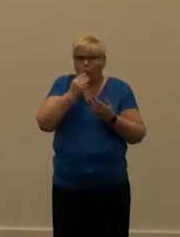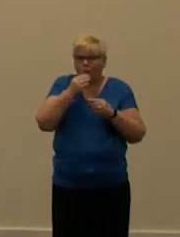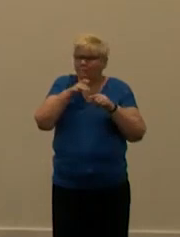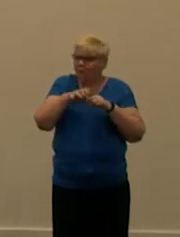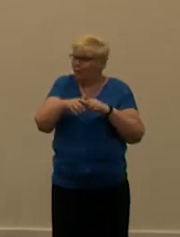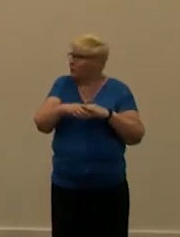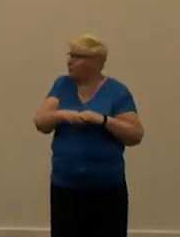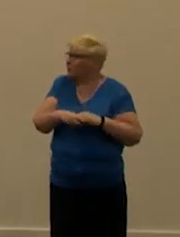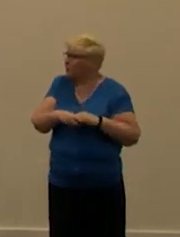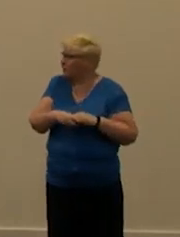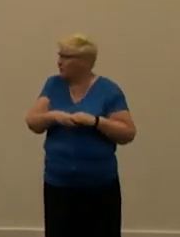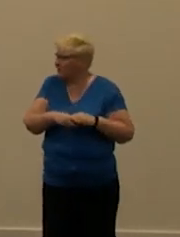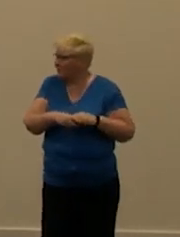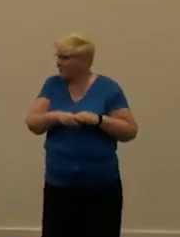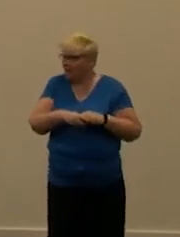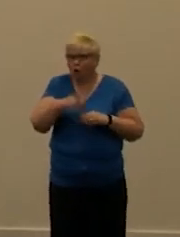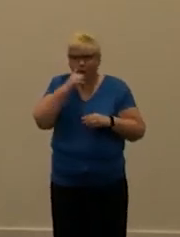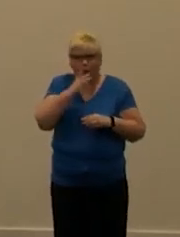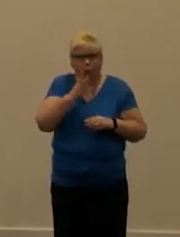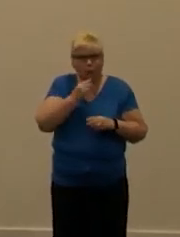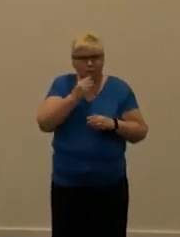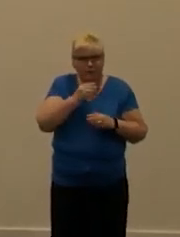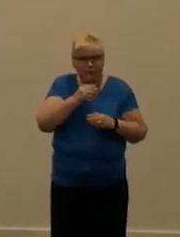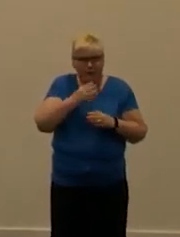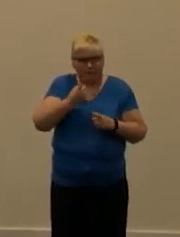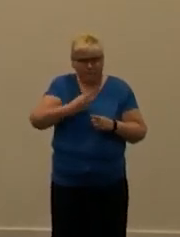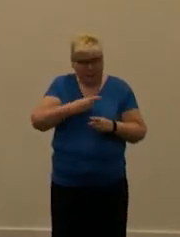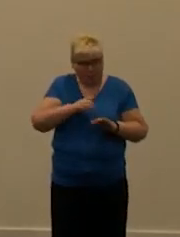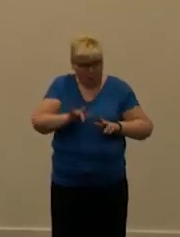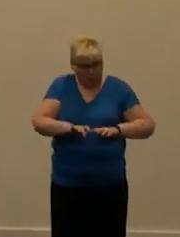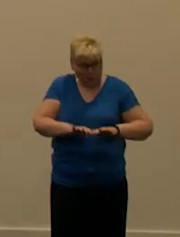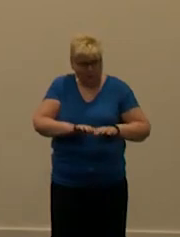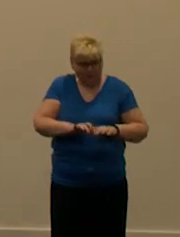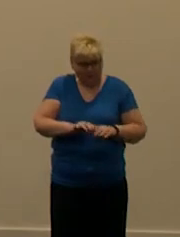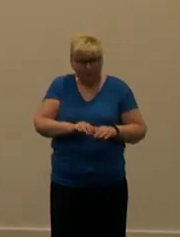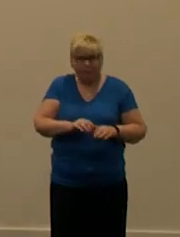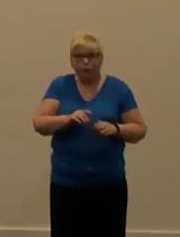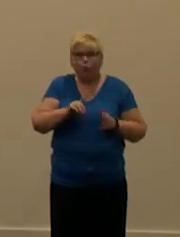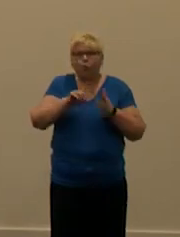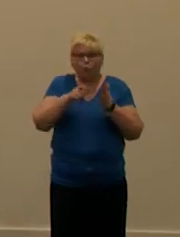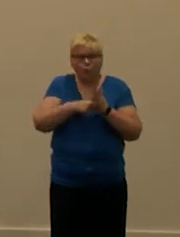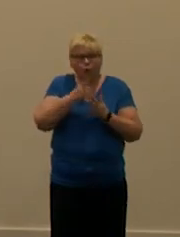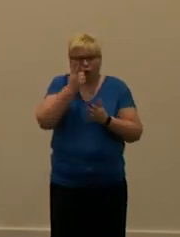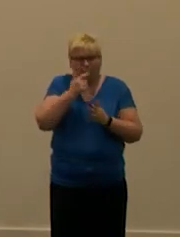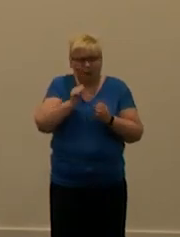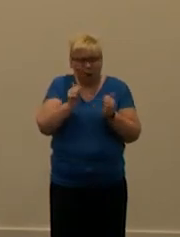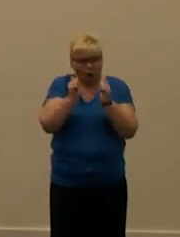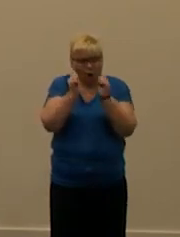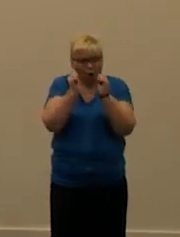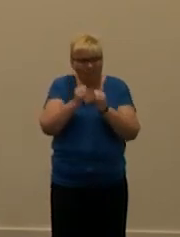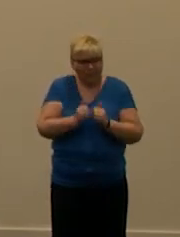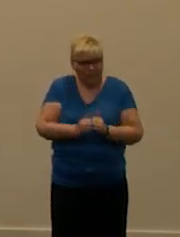want. You can populate manually your routes to your branch office or to the virtual network, or you can configure